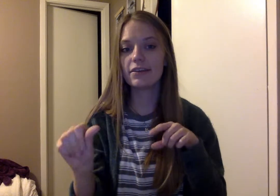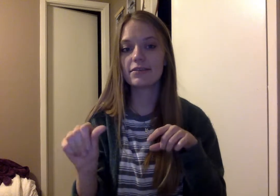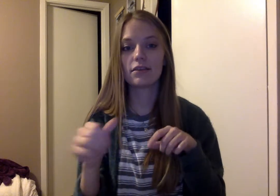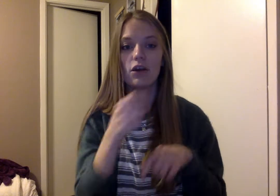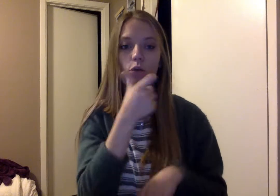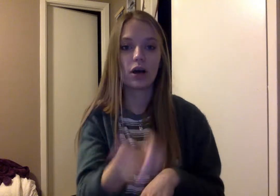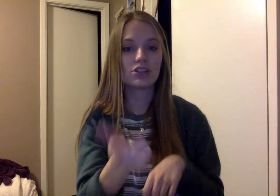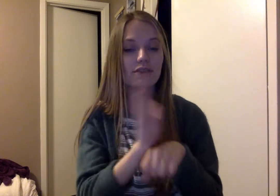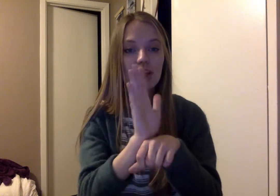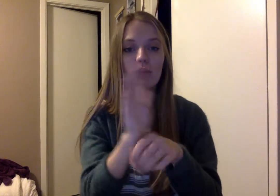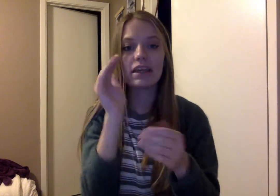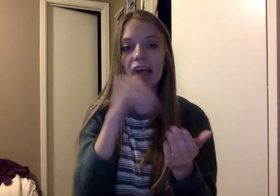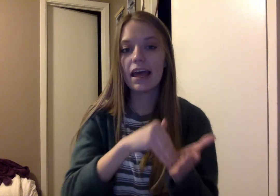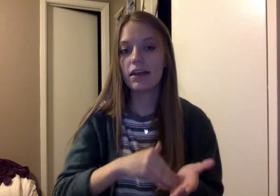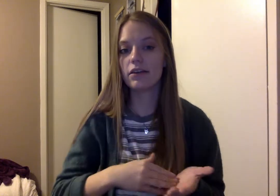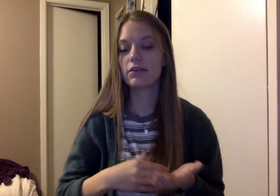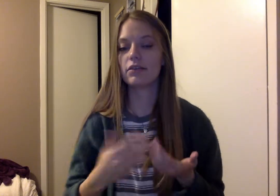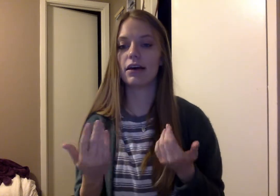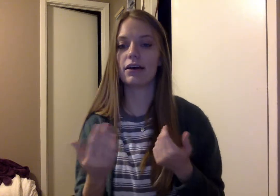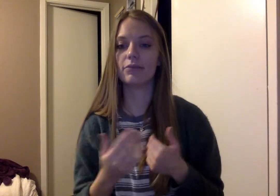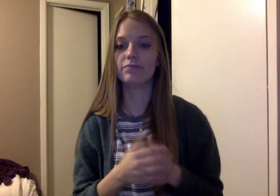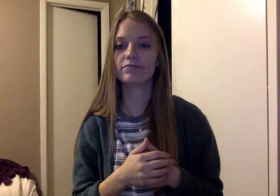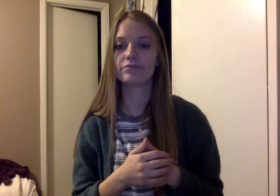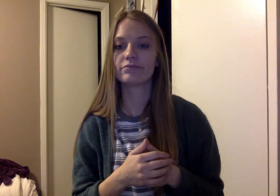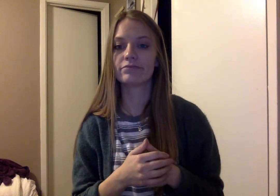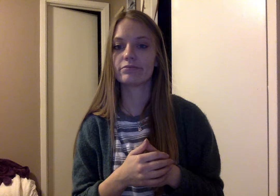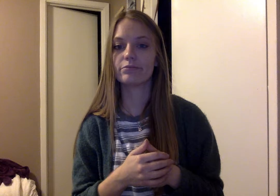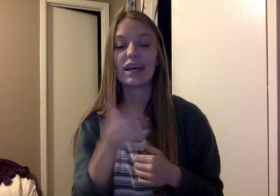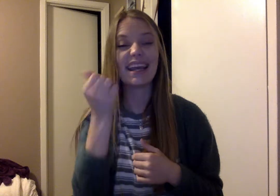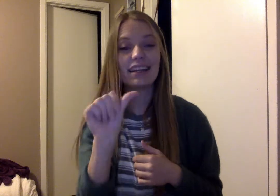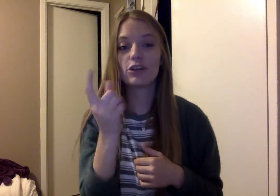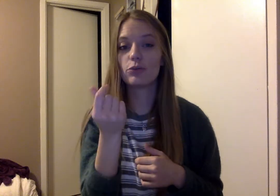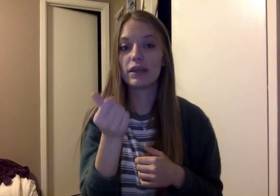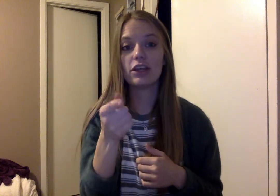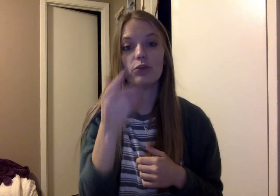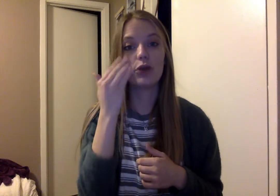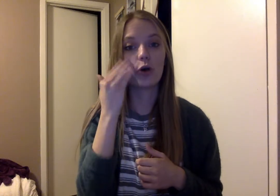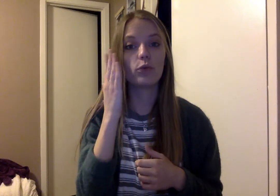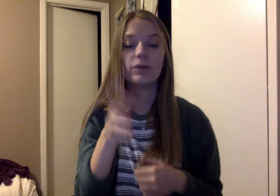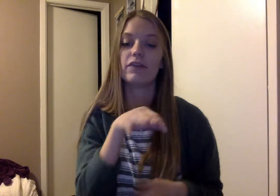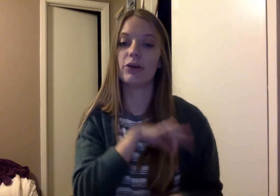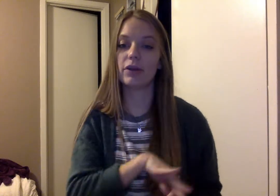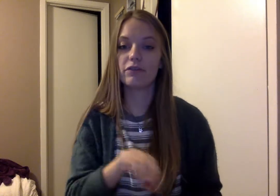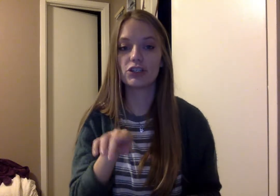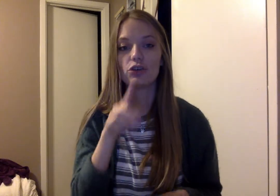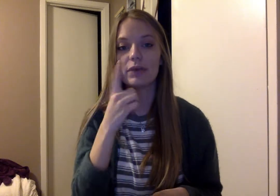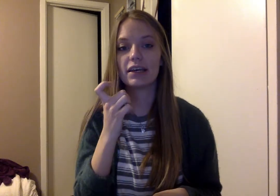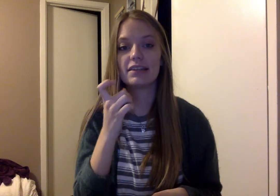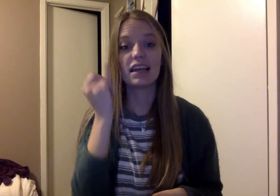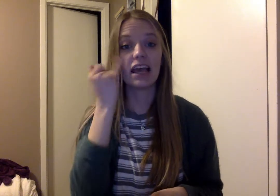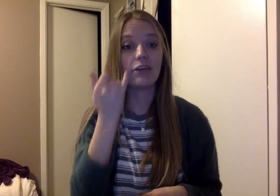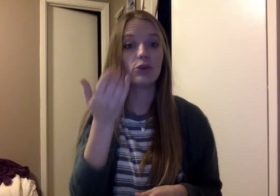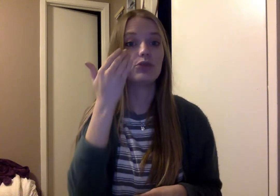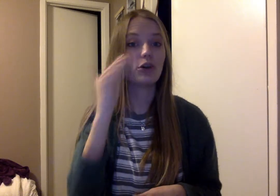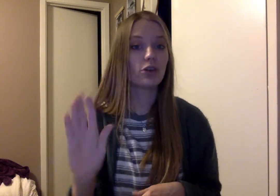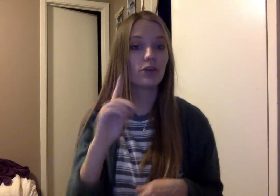practice, watch this video again, but any little bit that you know will be very beneficial because if you don't know the